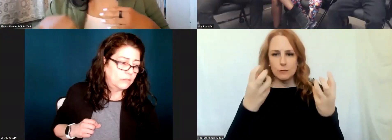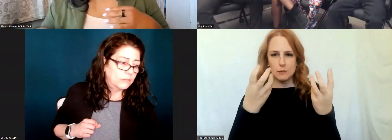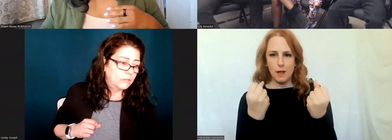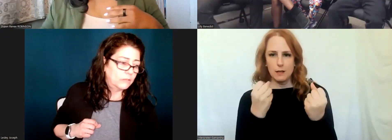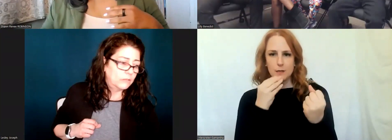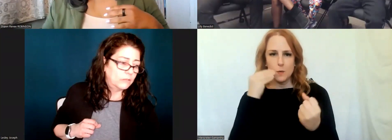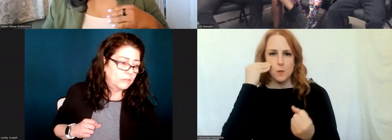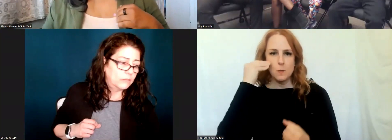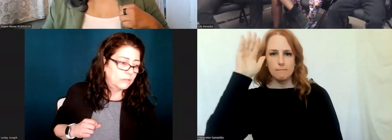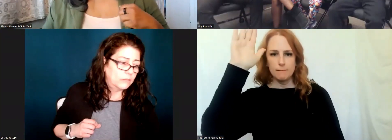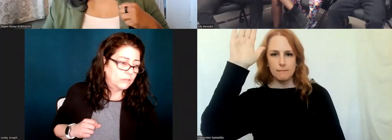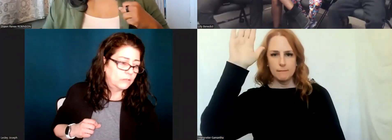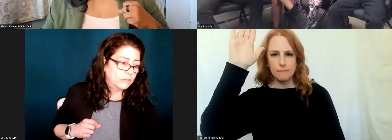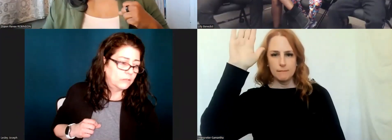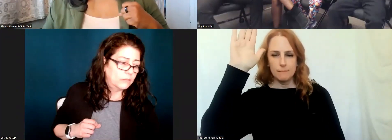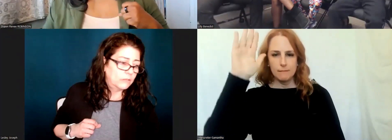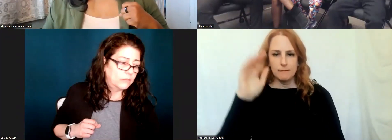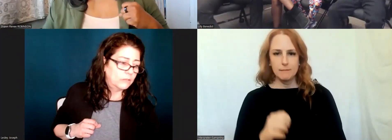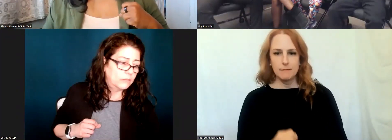home.